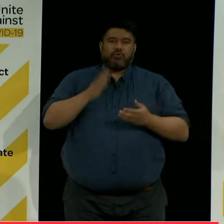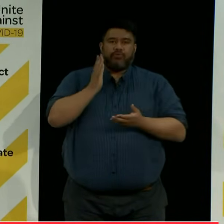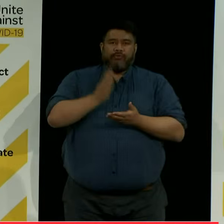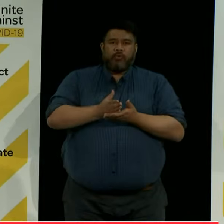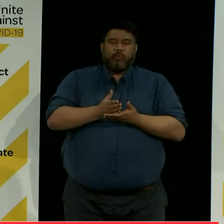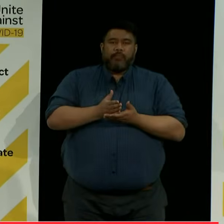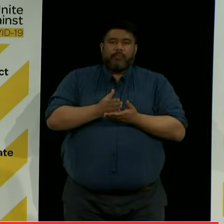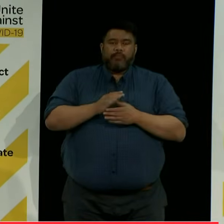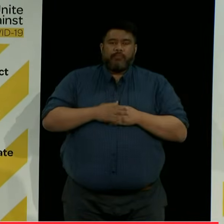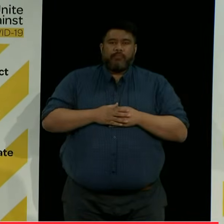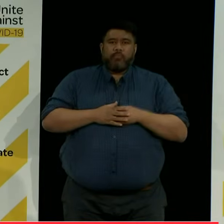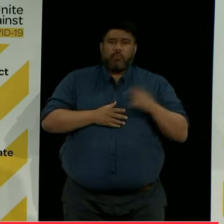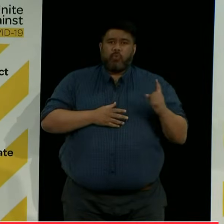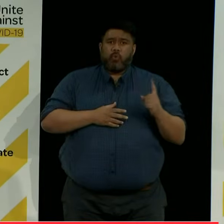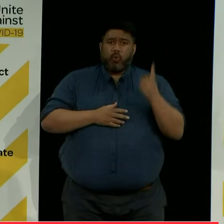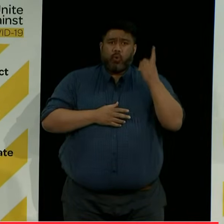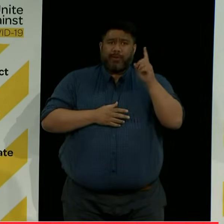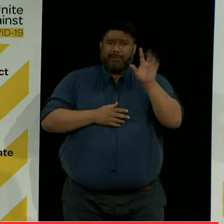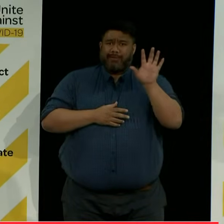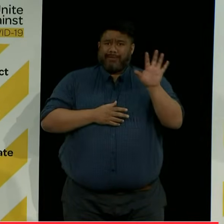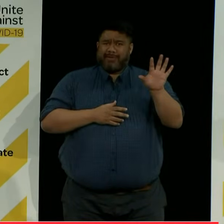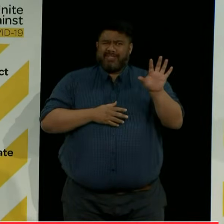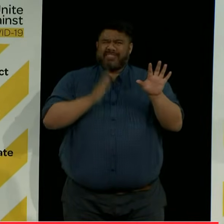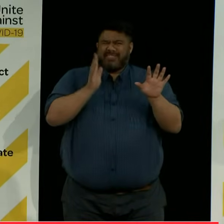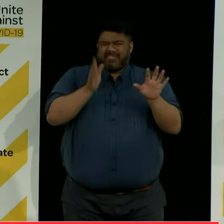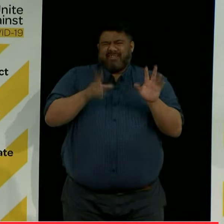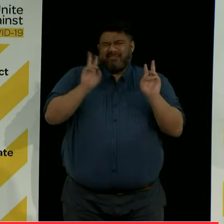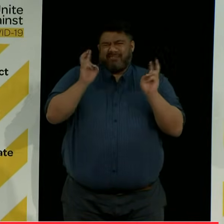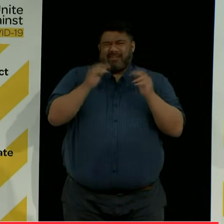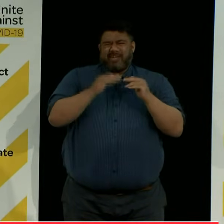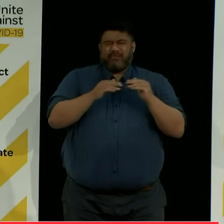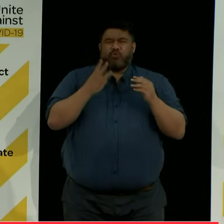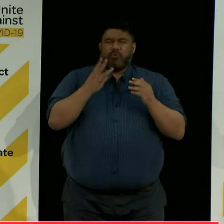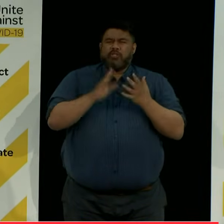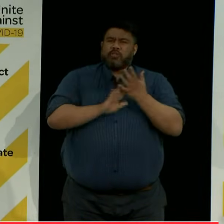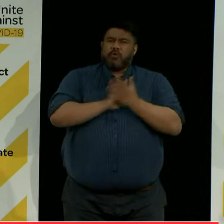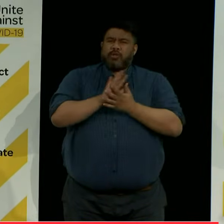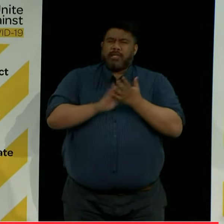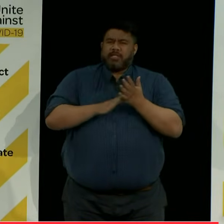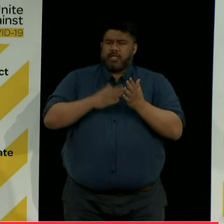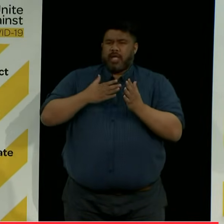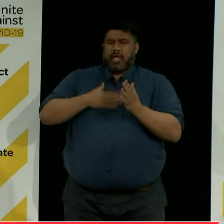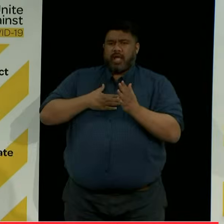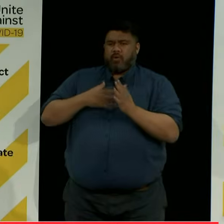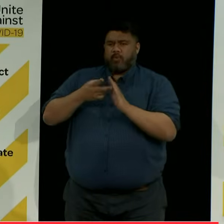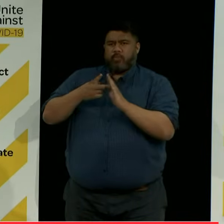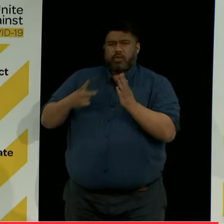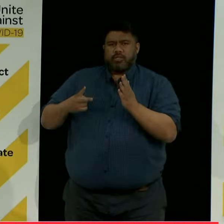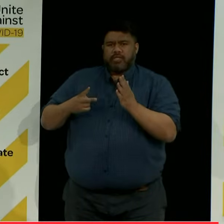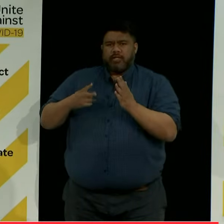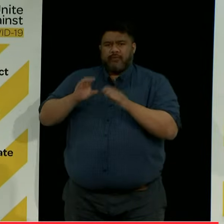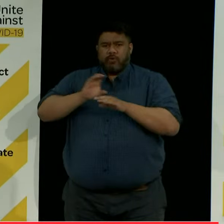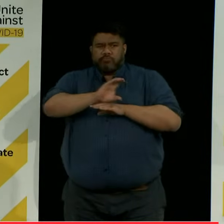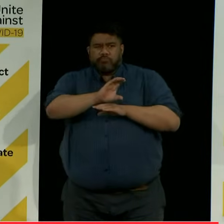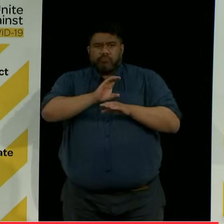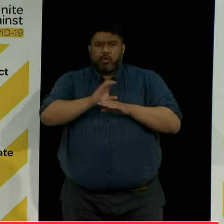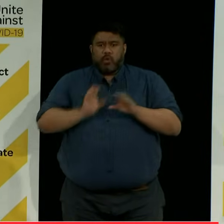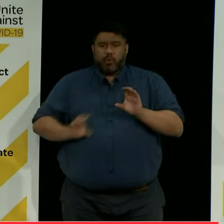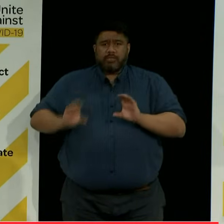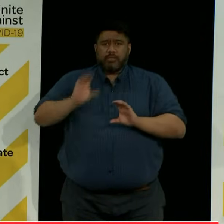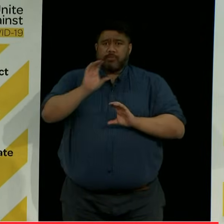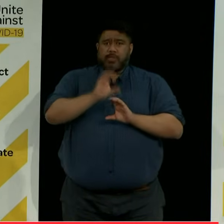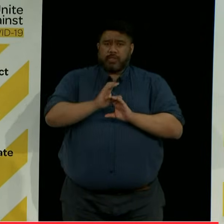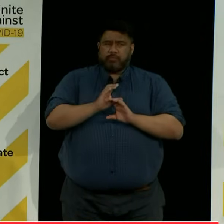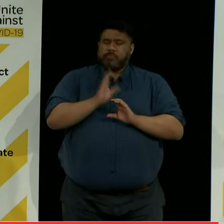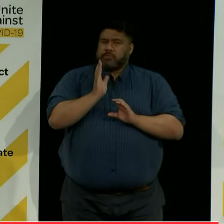is still, for the most part, at Alert Level 3, and therefore the policy rationale for the continuation of the wage subsidy has been met.